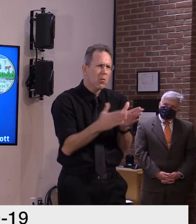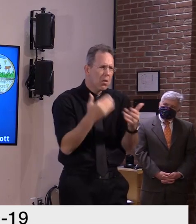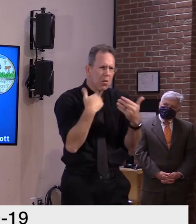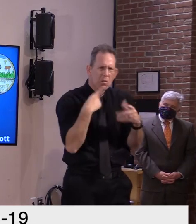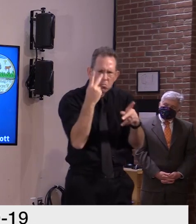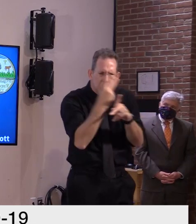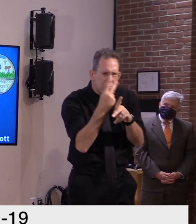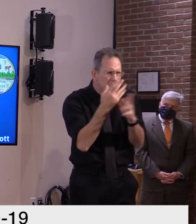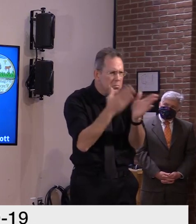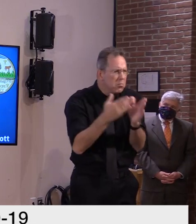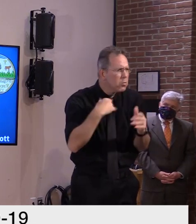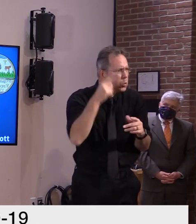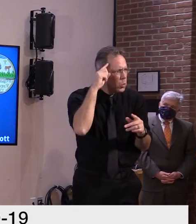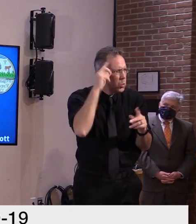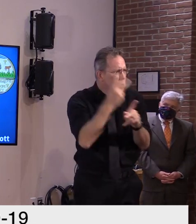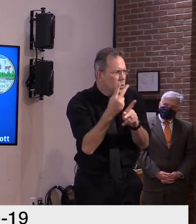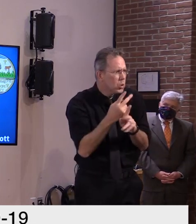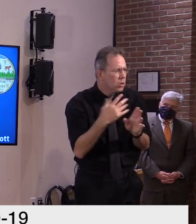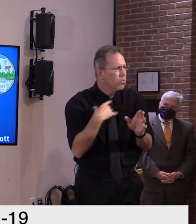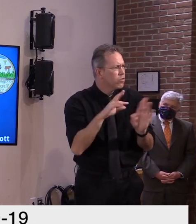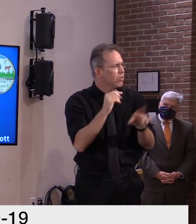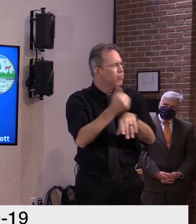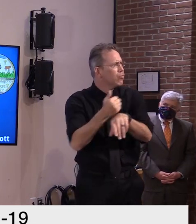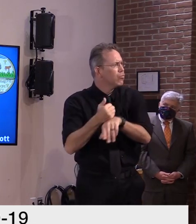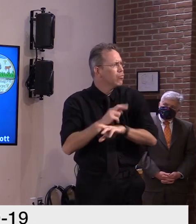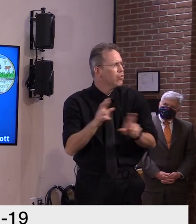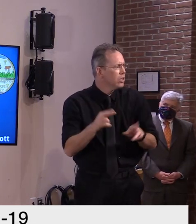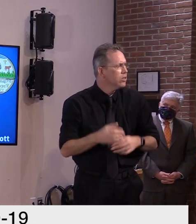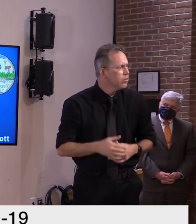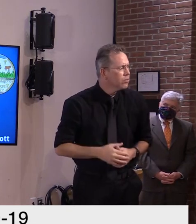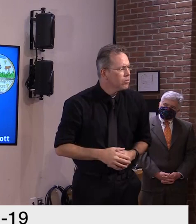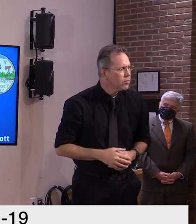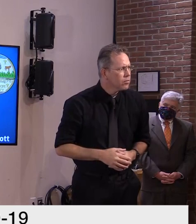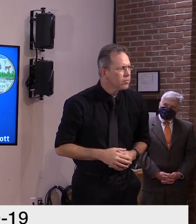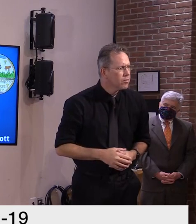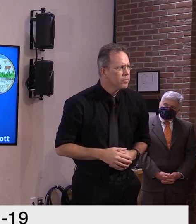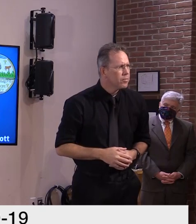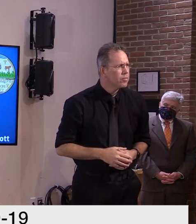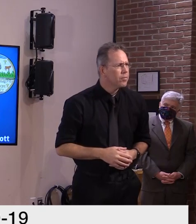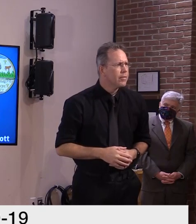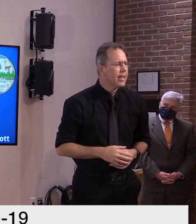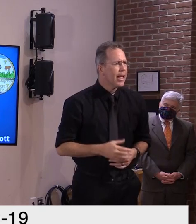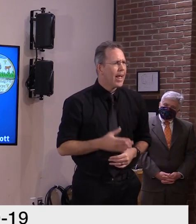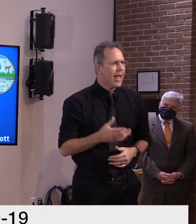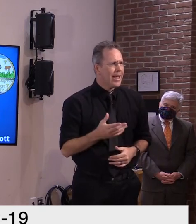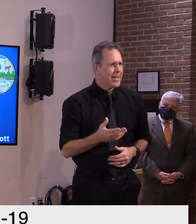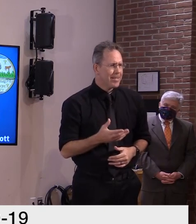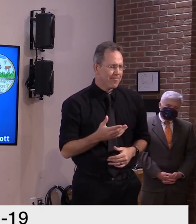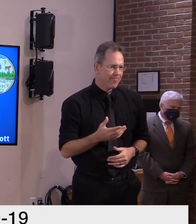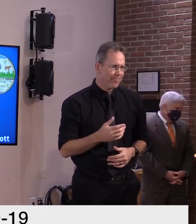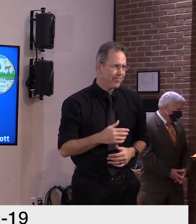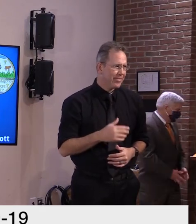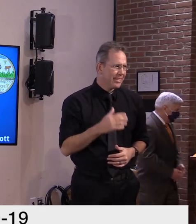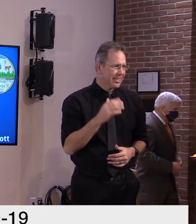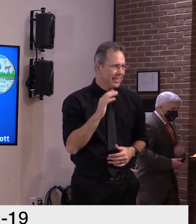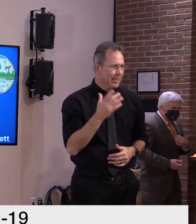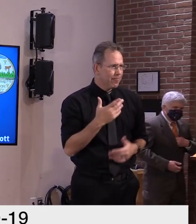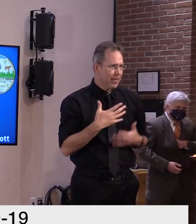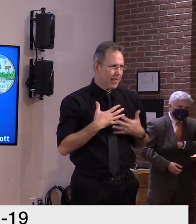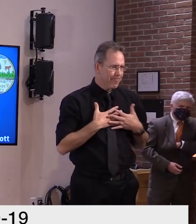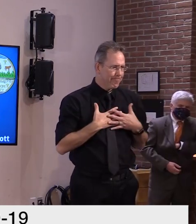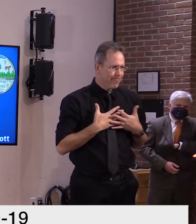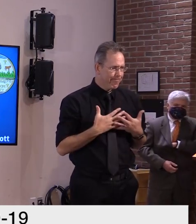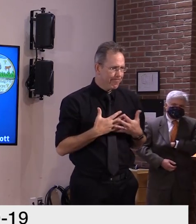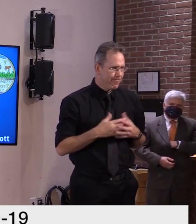That seemed to me, I guess, parsimonious may be the word. Certainly